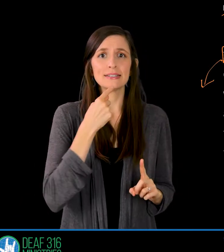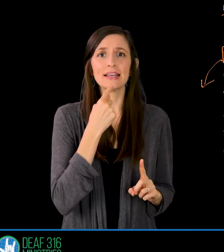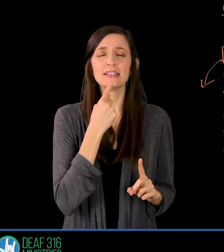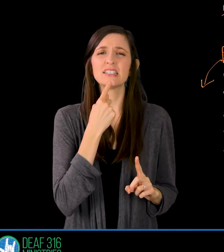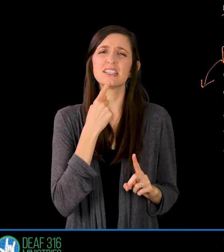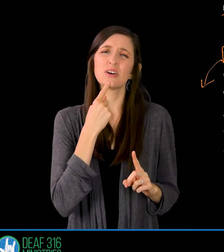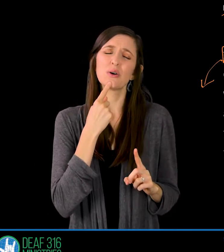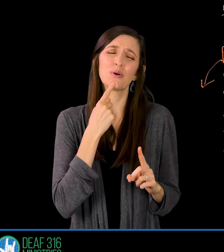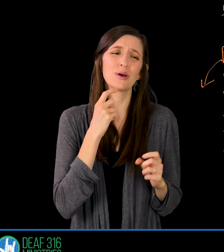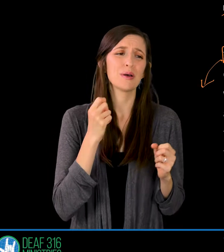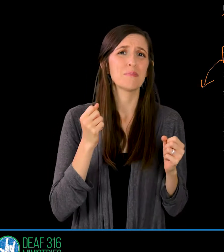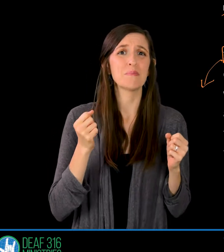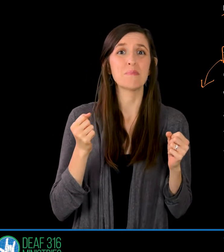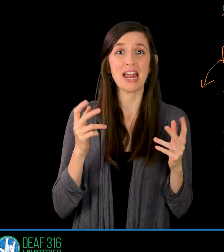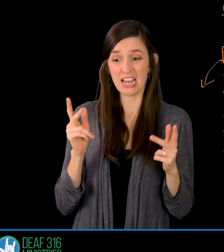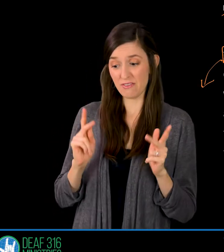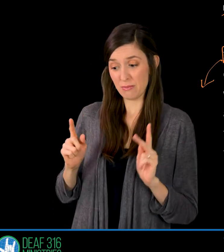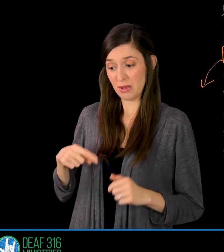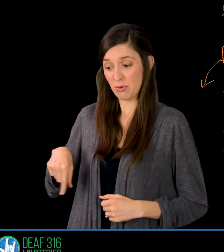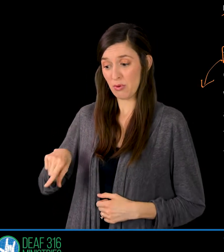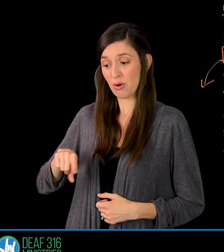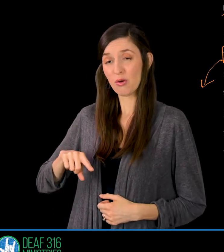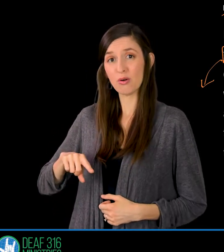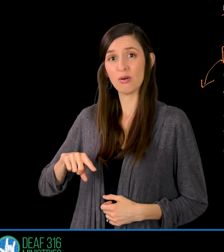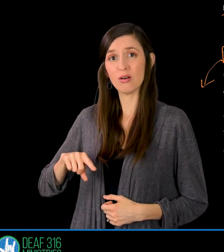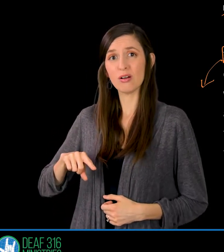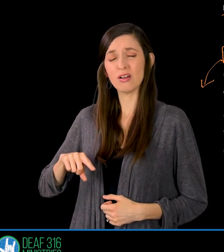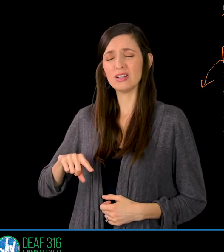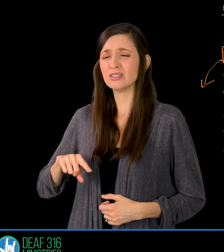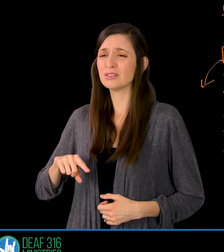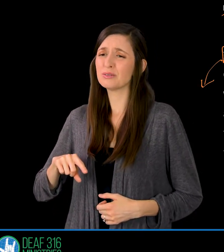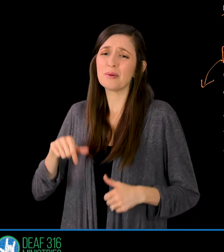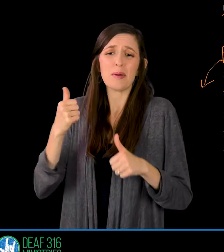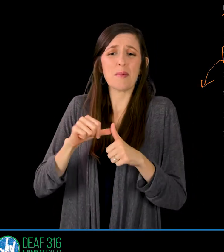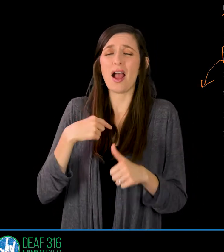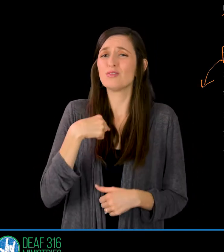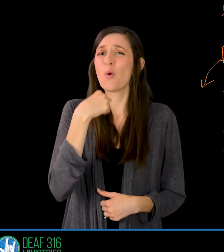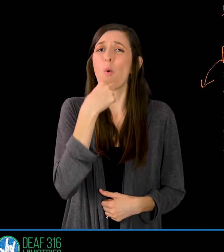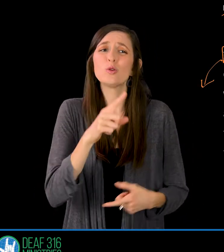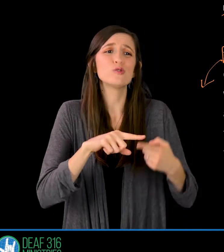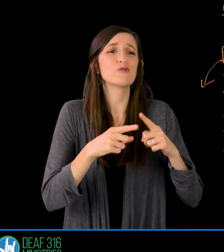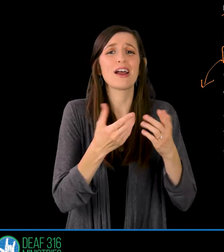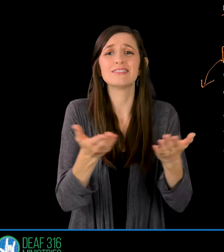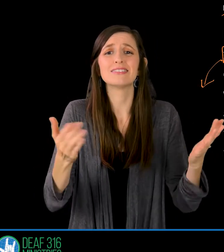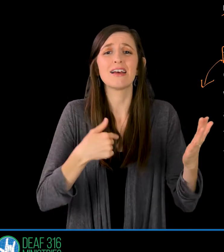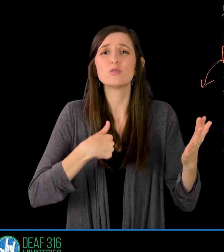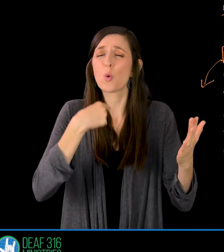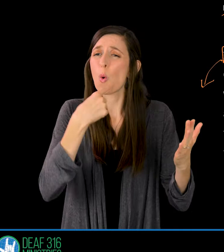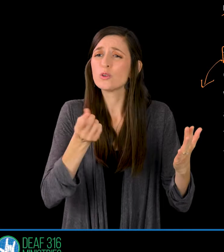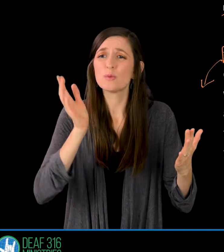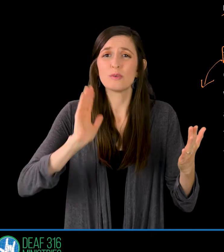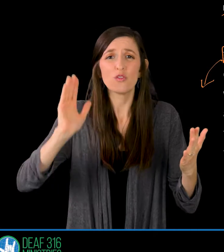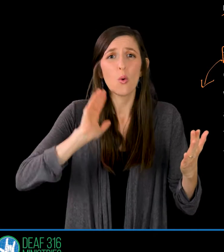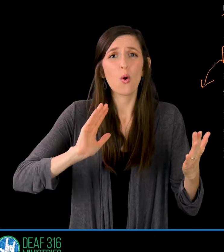I have often told you and now tell you even with tears, walk